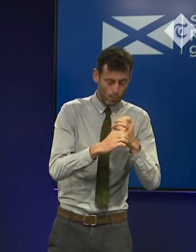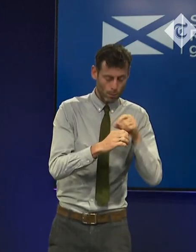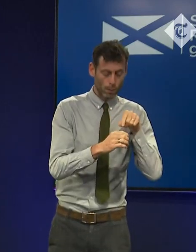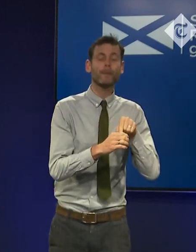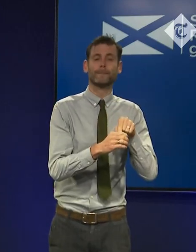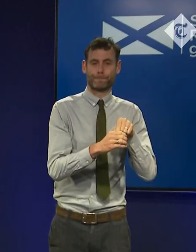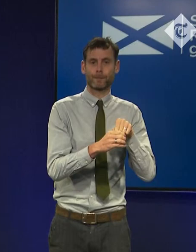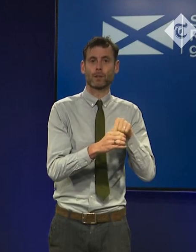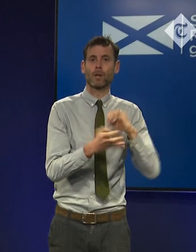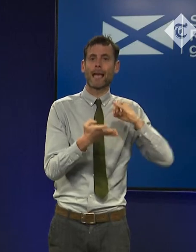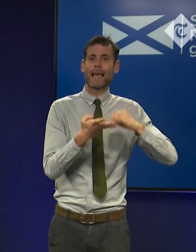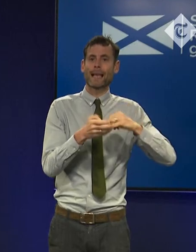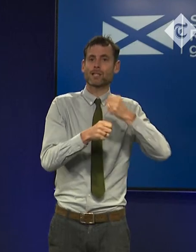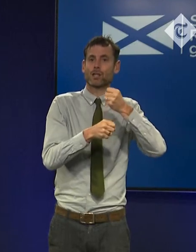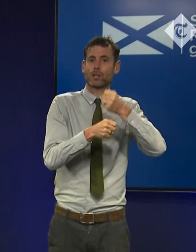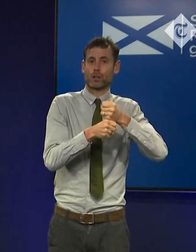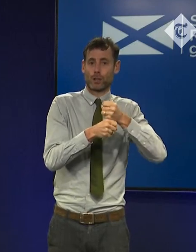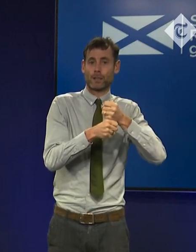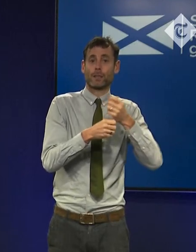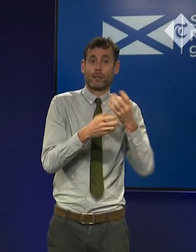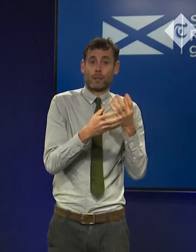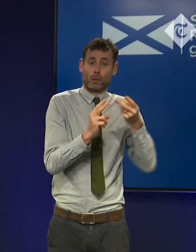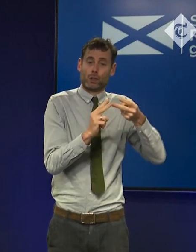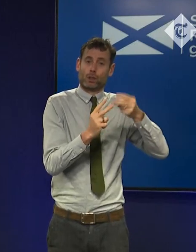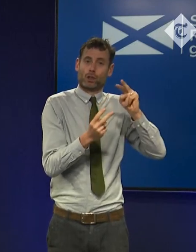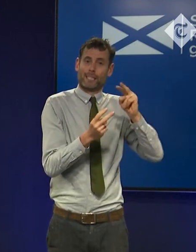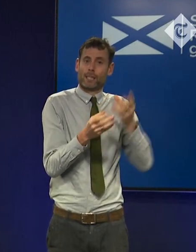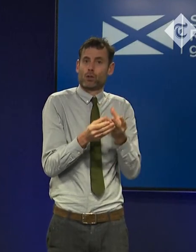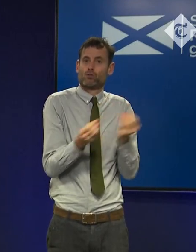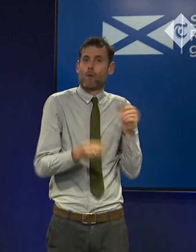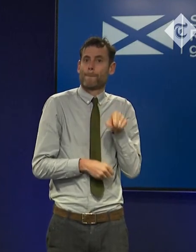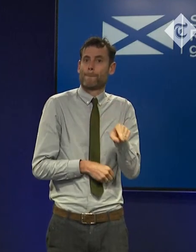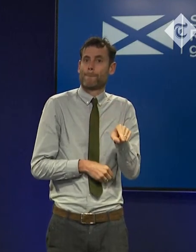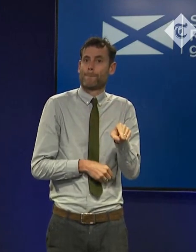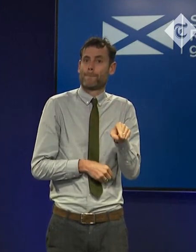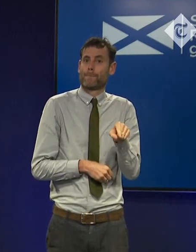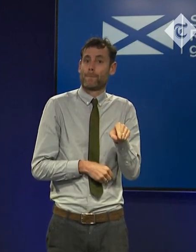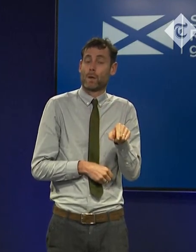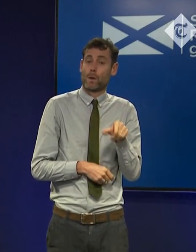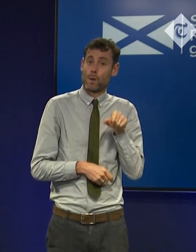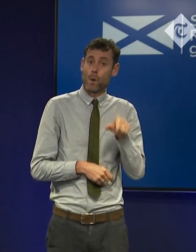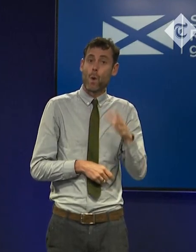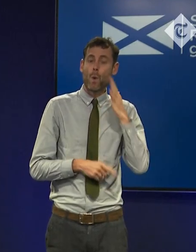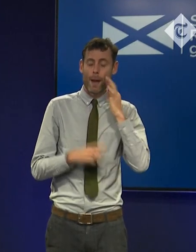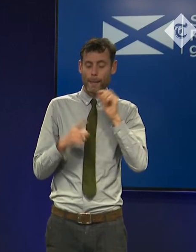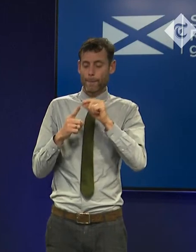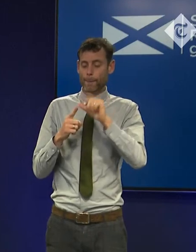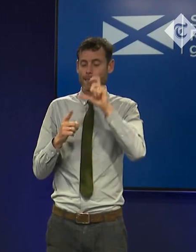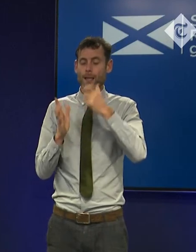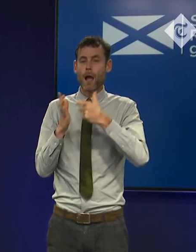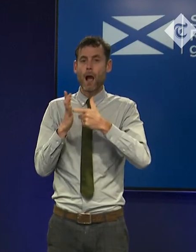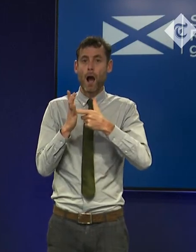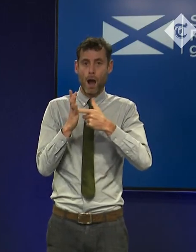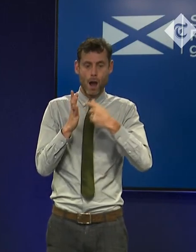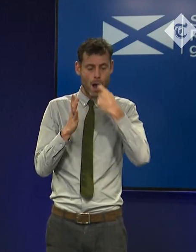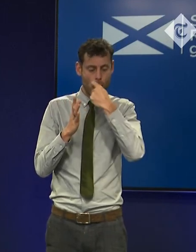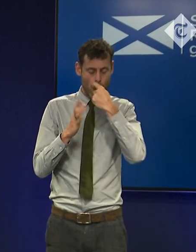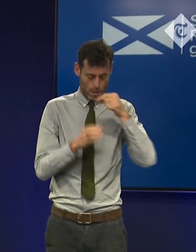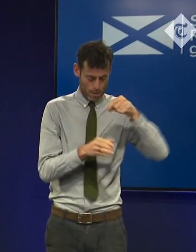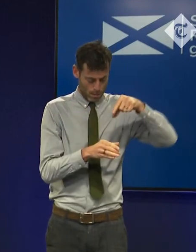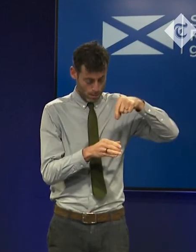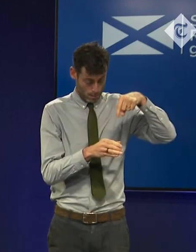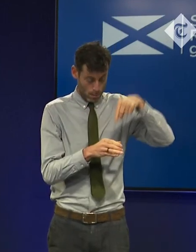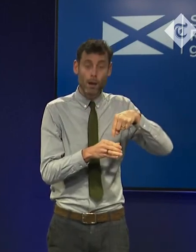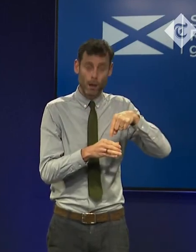again seeing S gene dropout on PCR testing. Now that's important because it gives us a little bit of an advantage